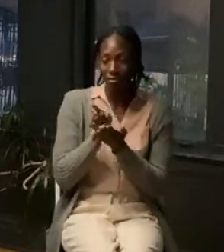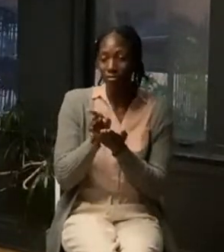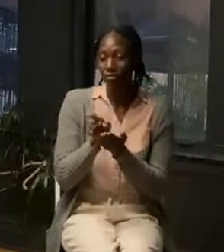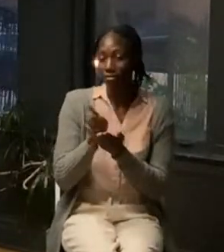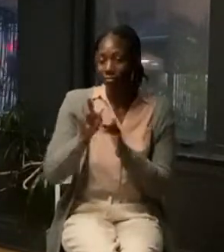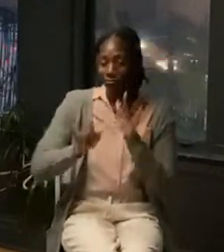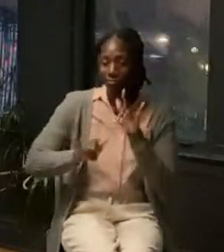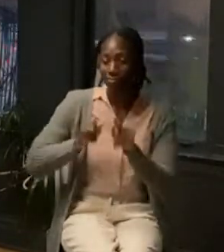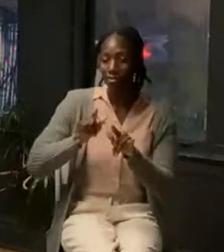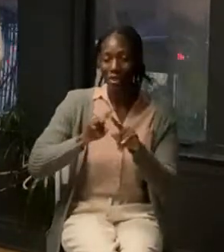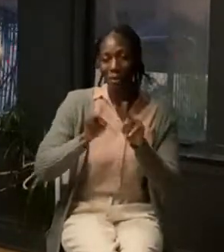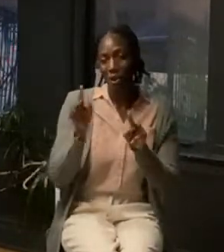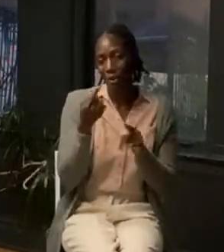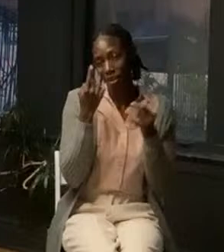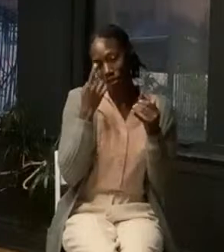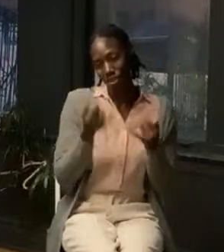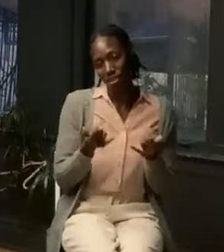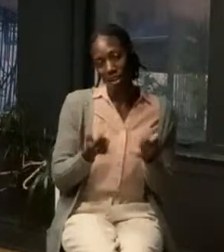But just for today.